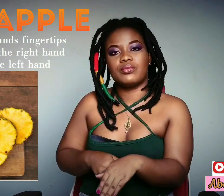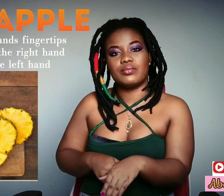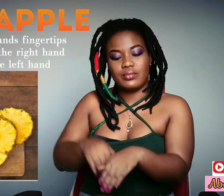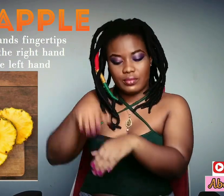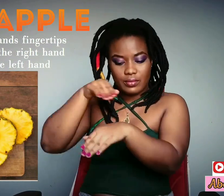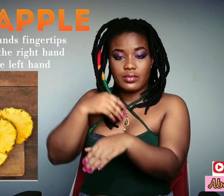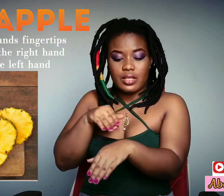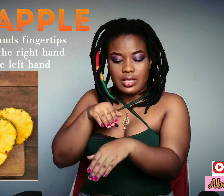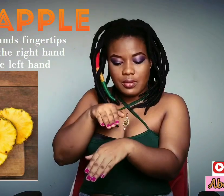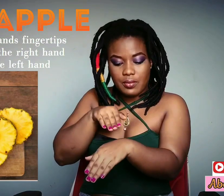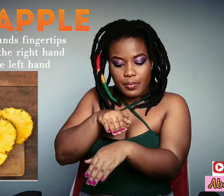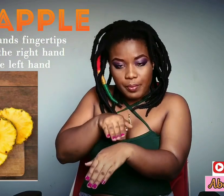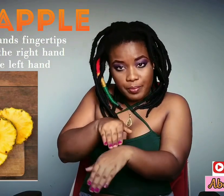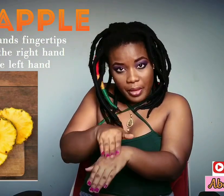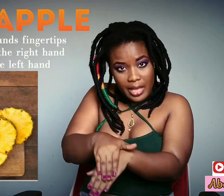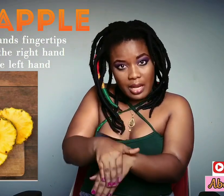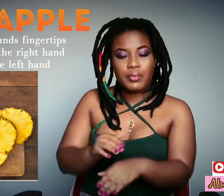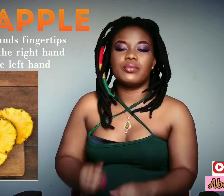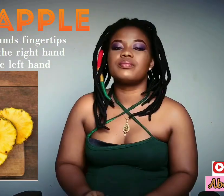Pineapple. Nti pineapple.